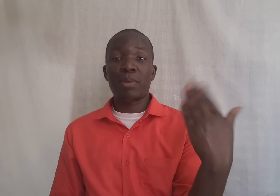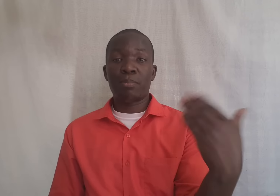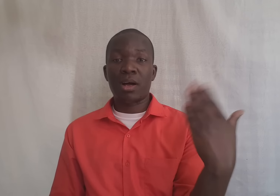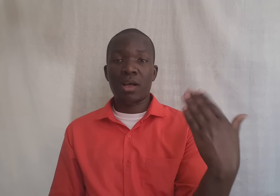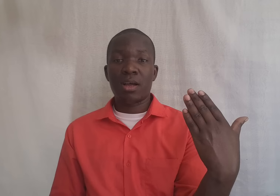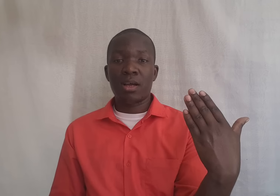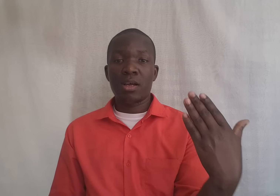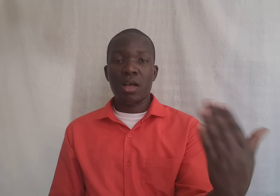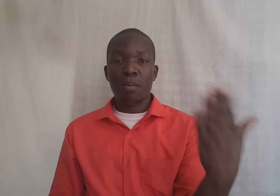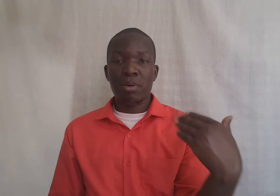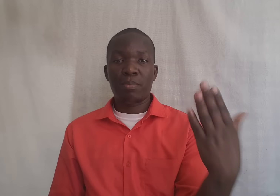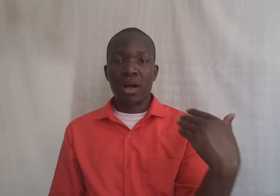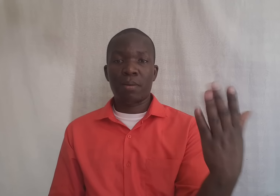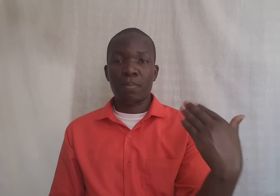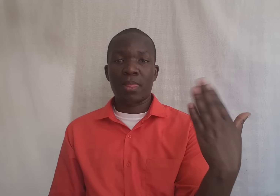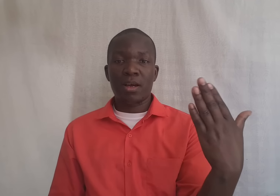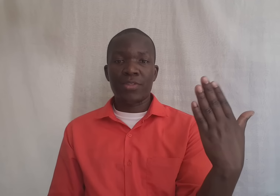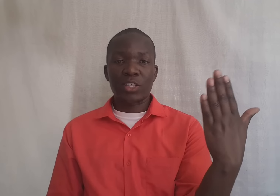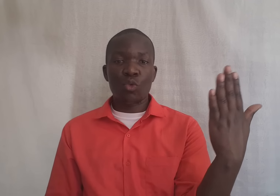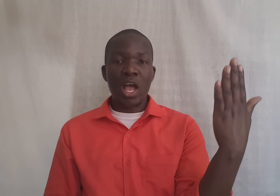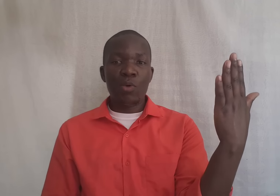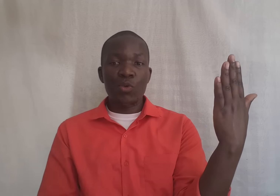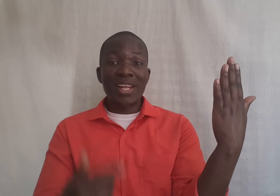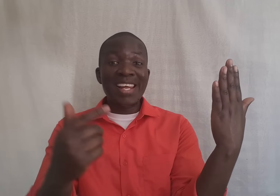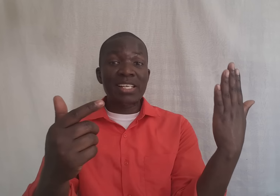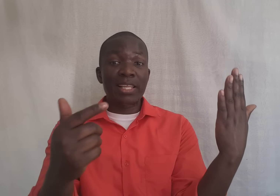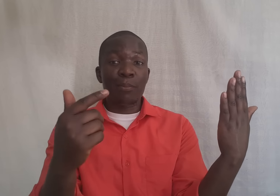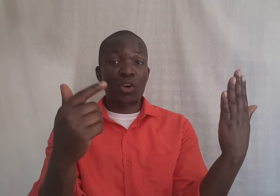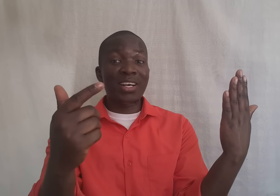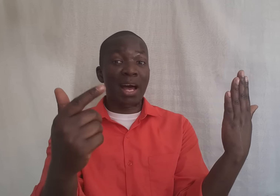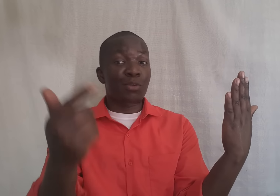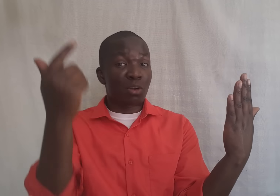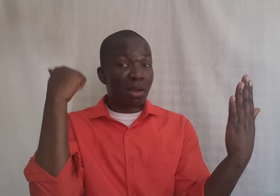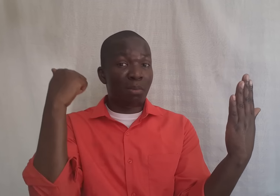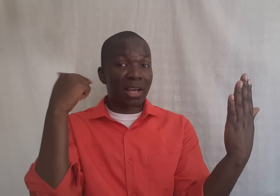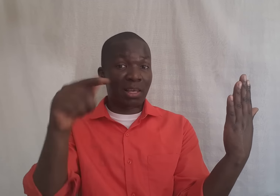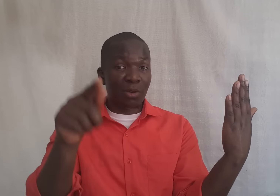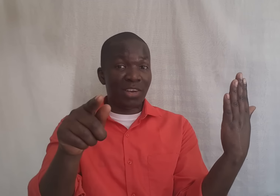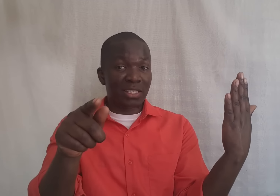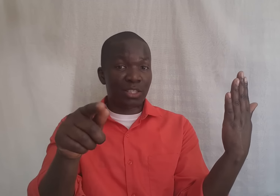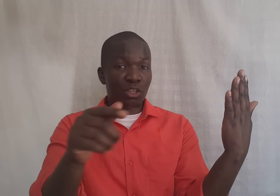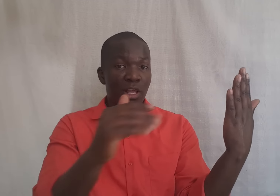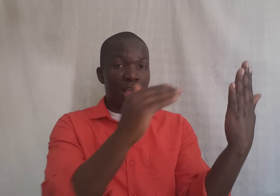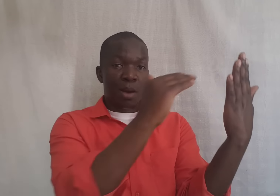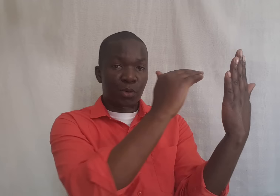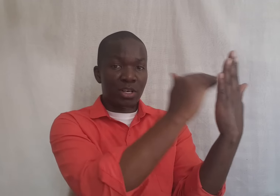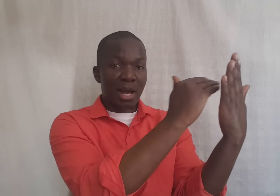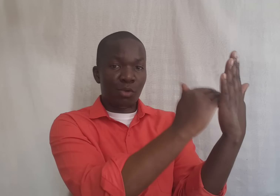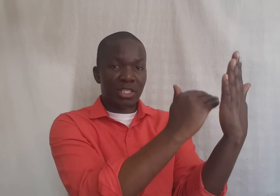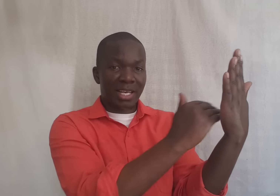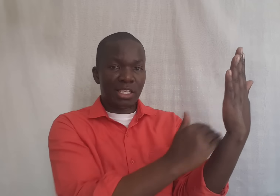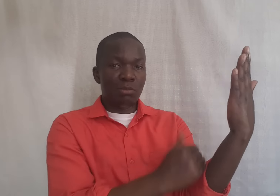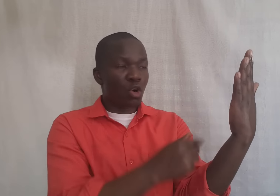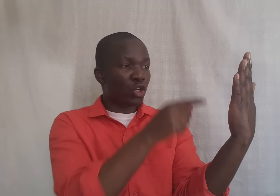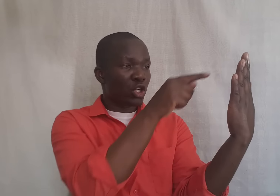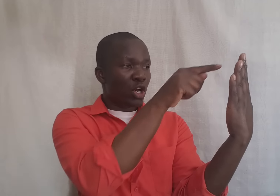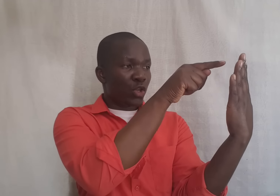paper. Paper. That's why when we did the program, you remember in the previous lesson, program was like this because you